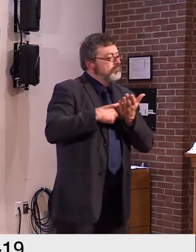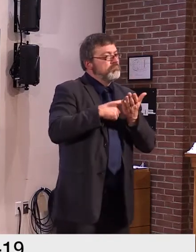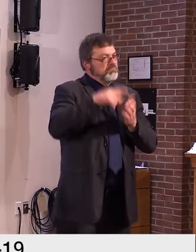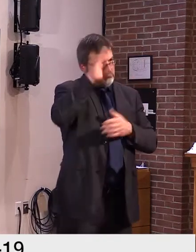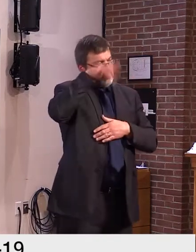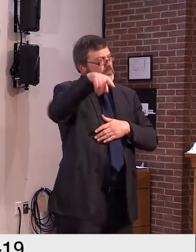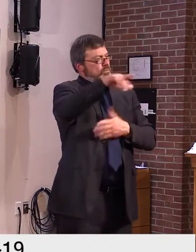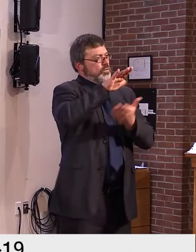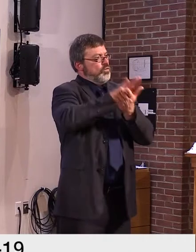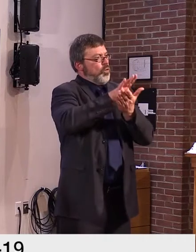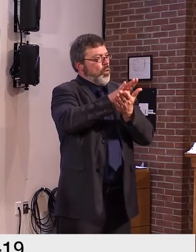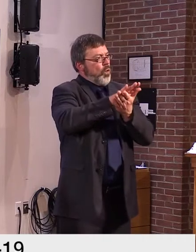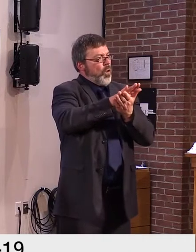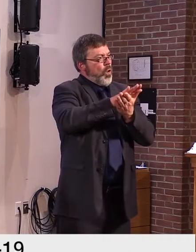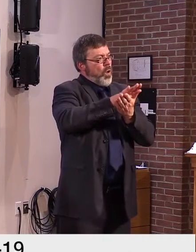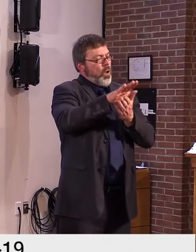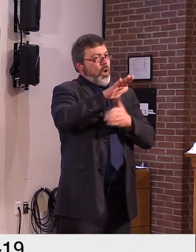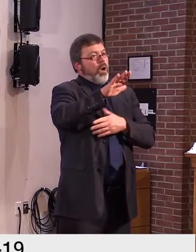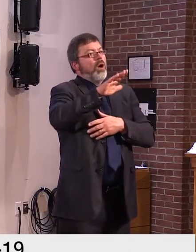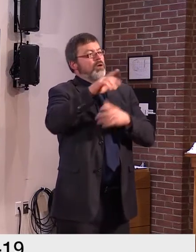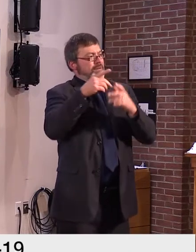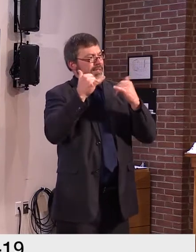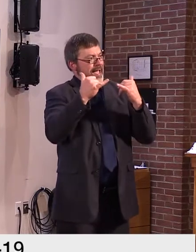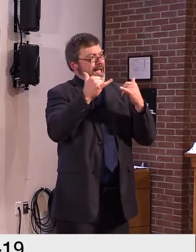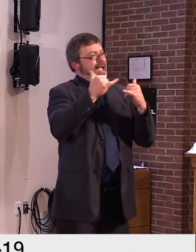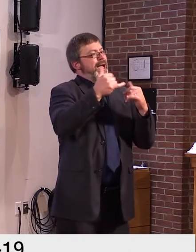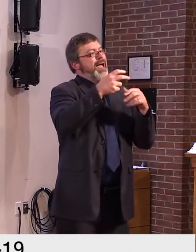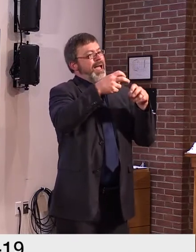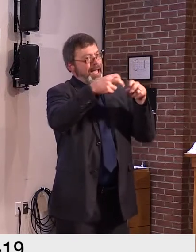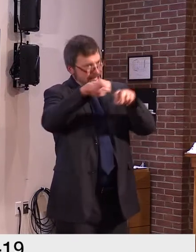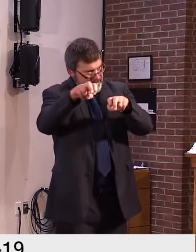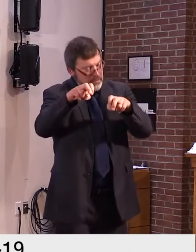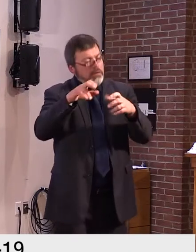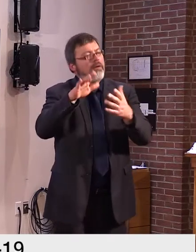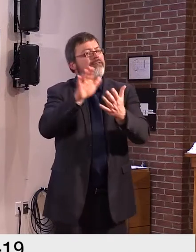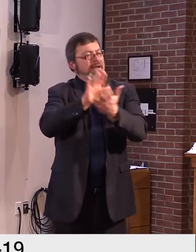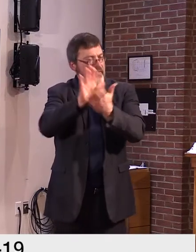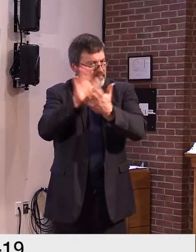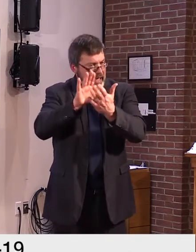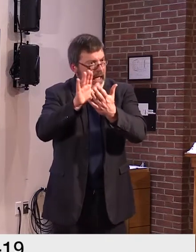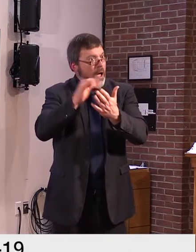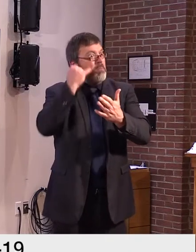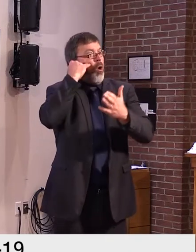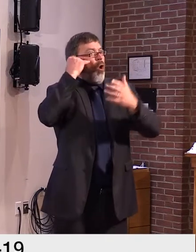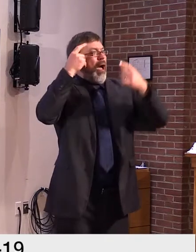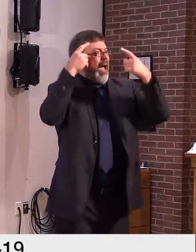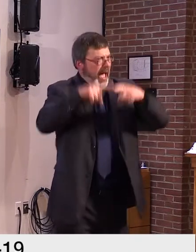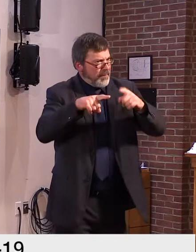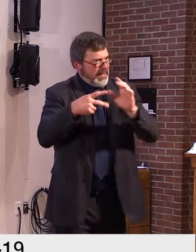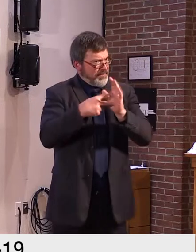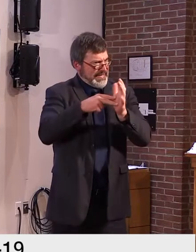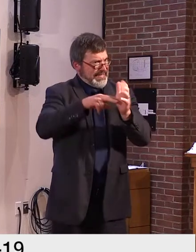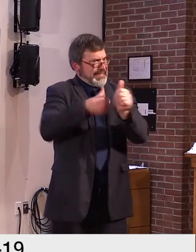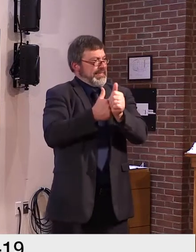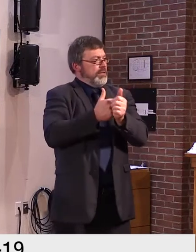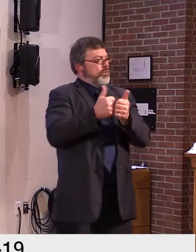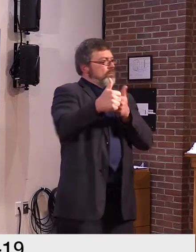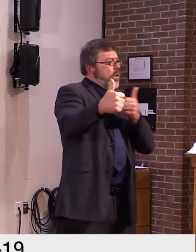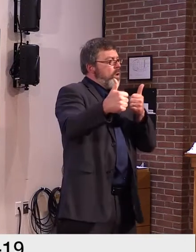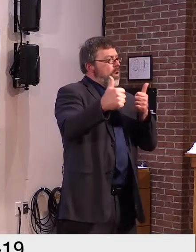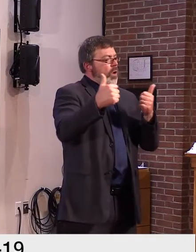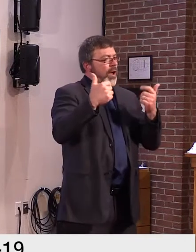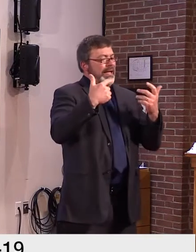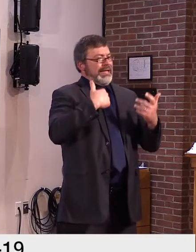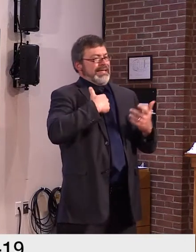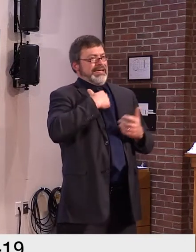two because the school had closed or gone to remote learning. We have heard back that almost